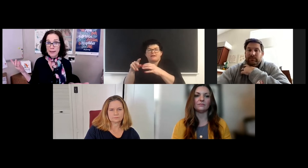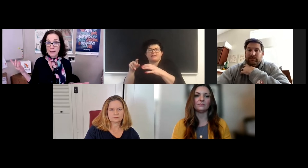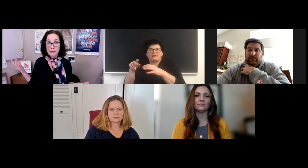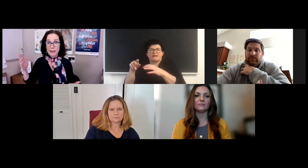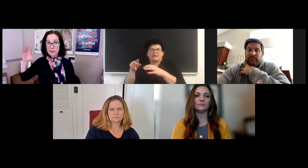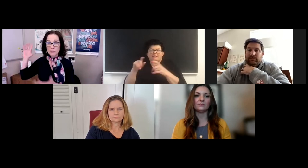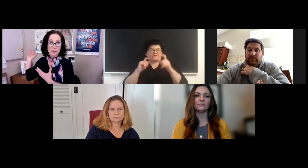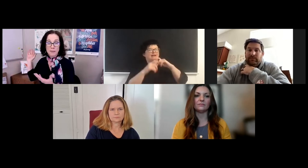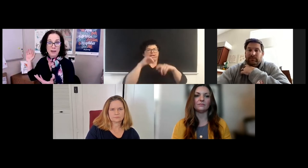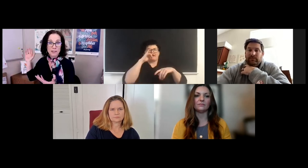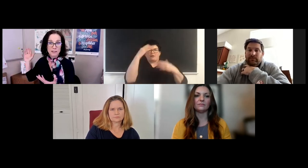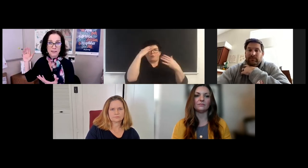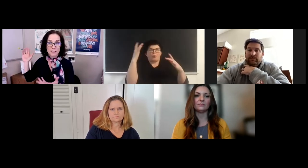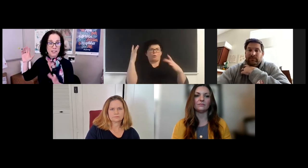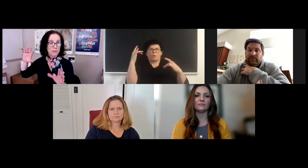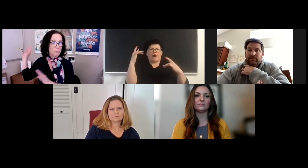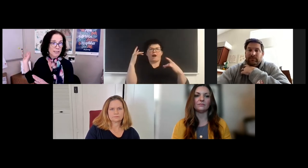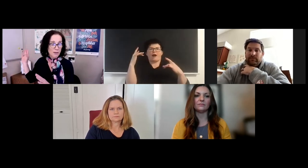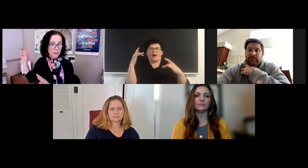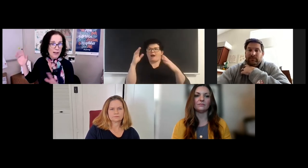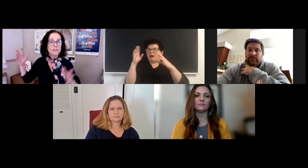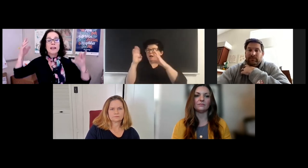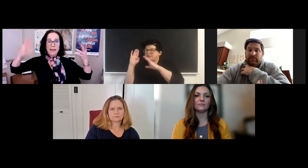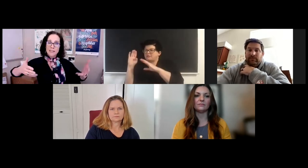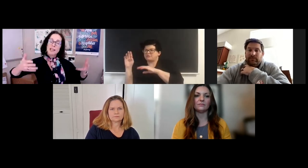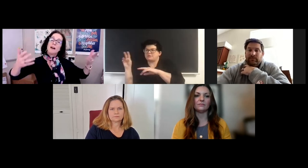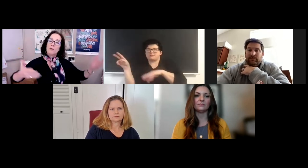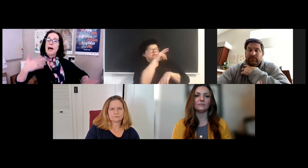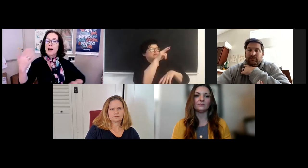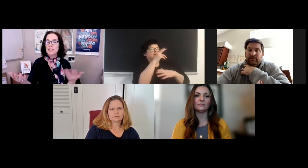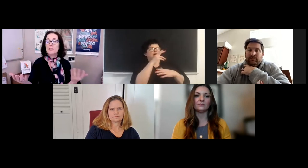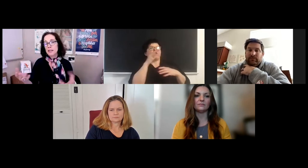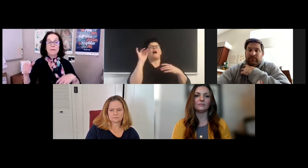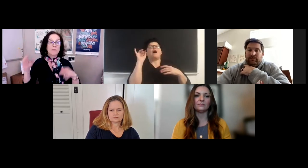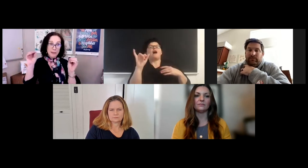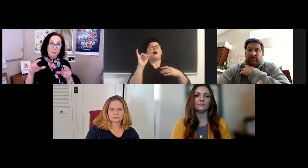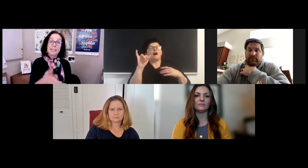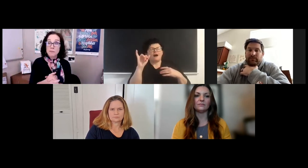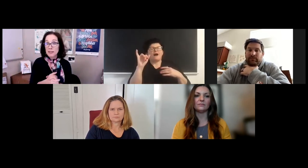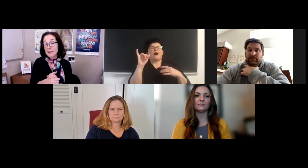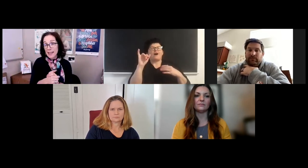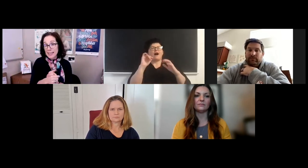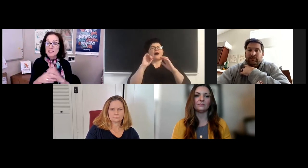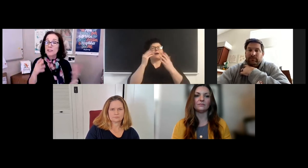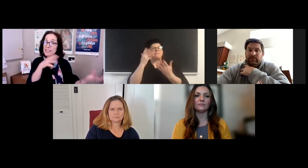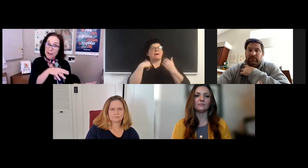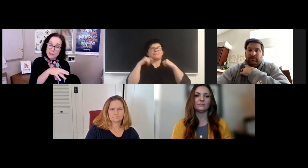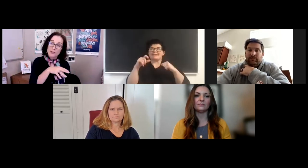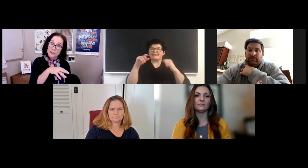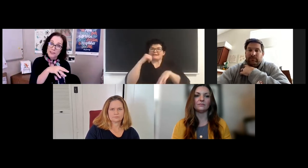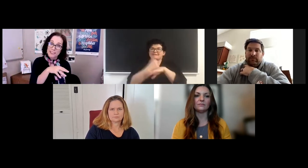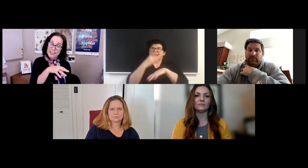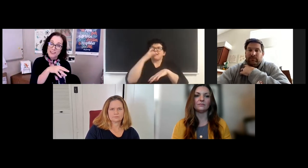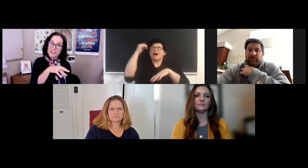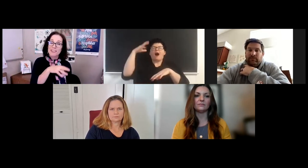why. Like all of a sudden the parents' attention went somewhere else. And it's like, oh, well, how do you, you know, maybe we need to put in a light so the kid also